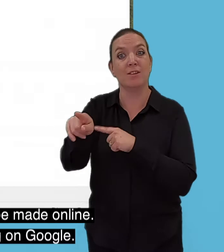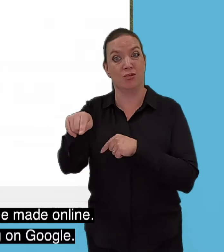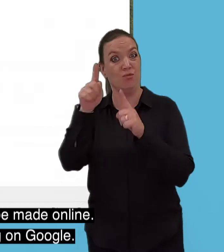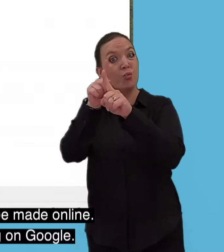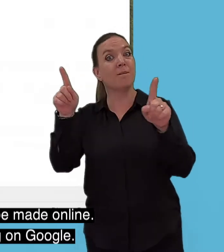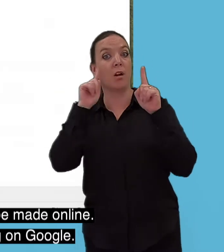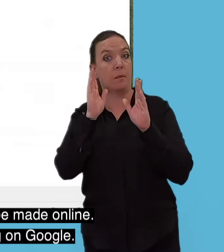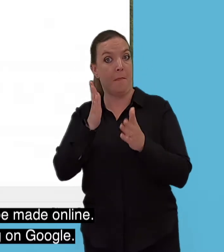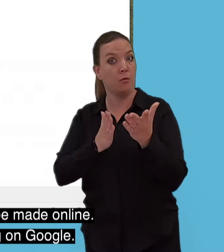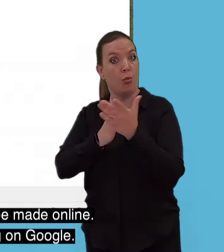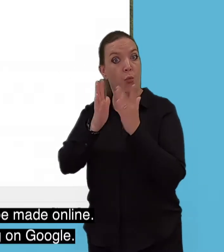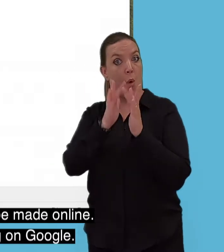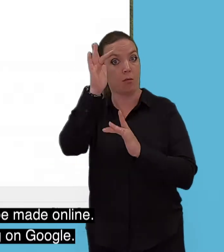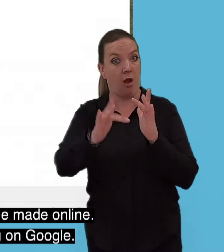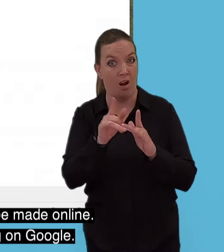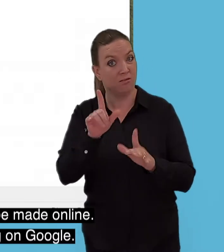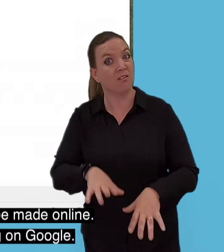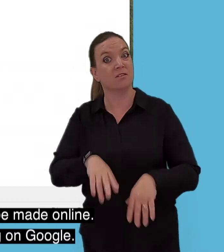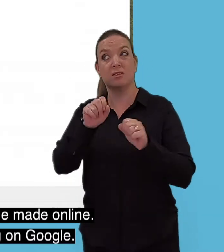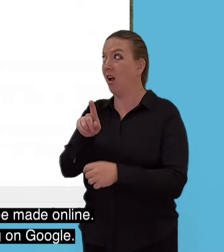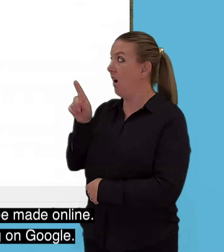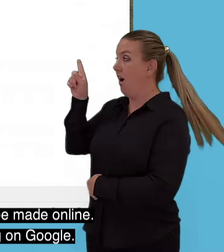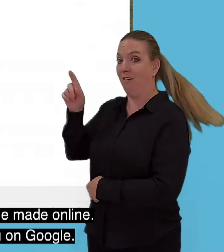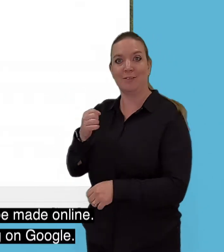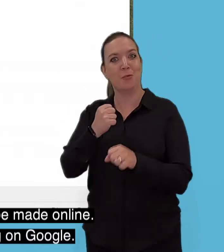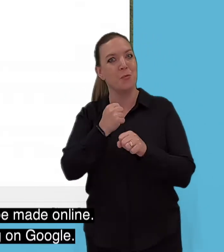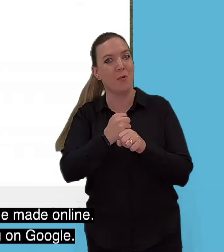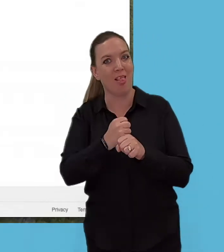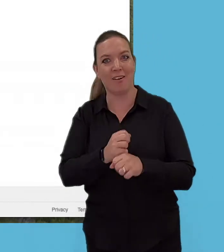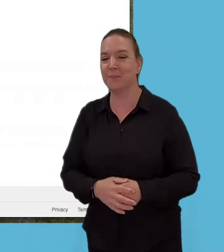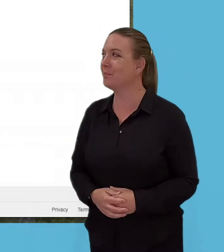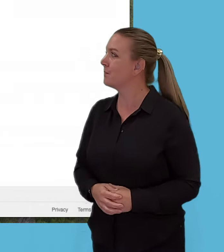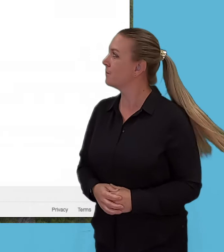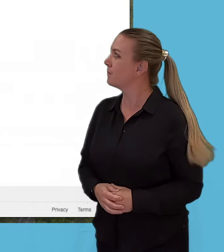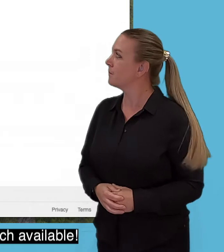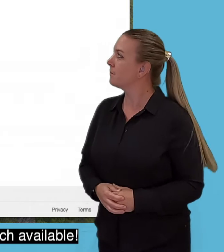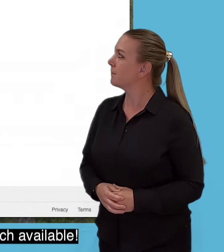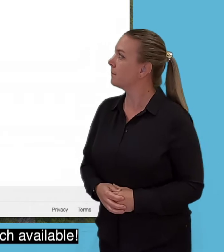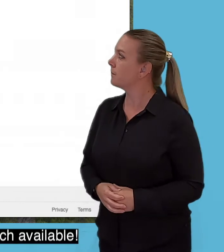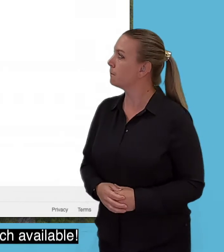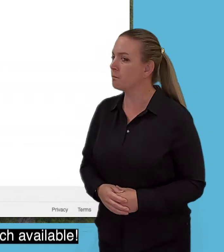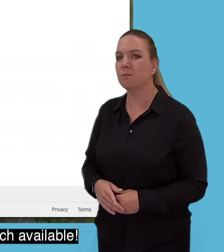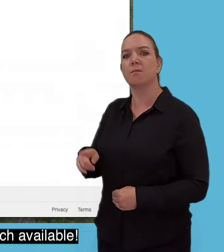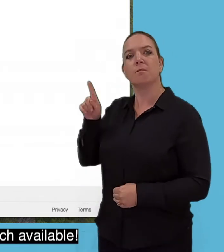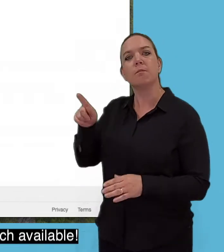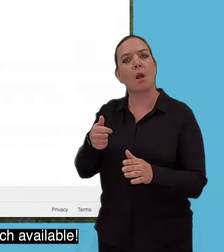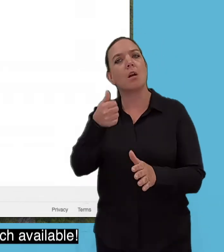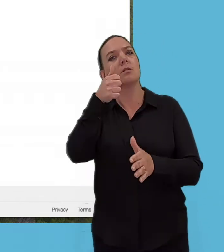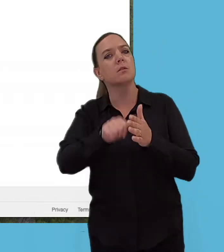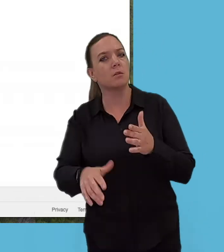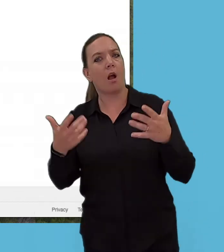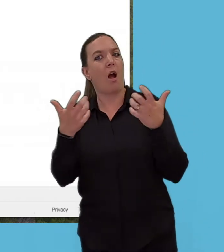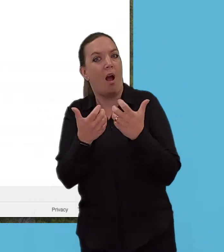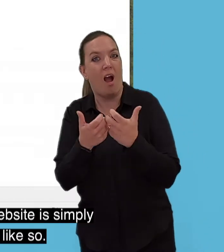All applications to Birkbeck need to be made online, so let's start at the very beginning on Google. Other search engines are very much